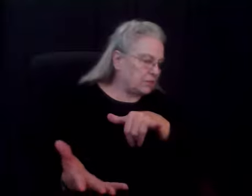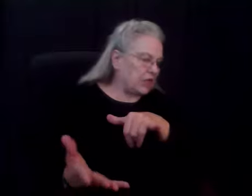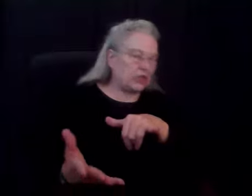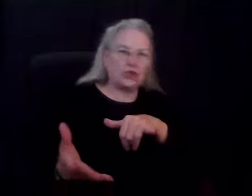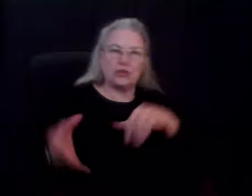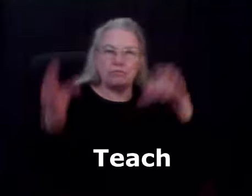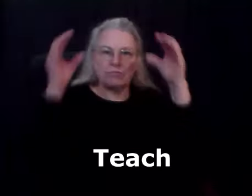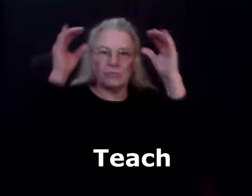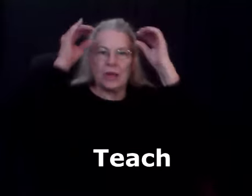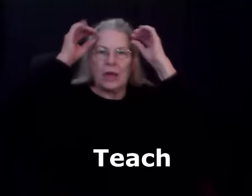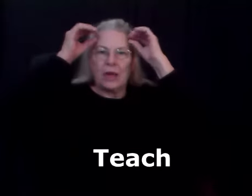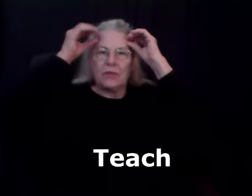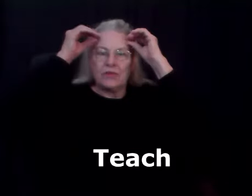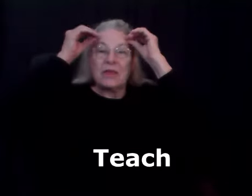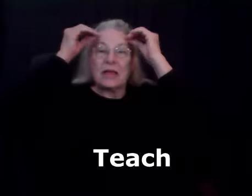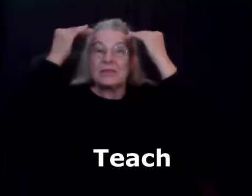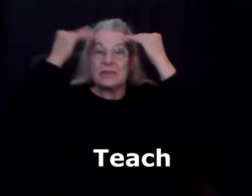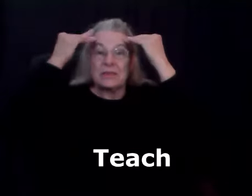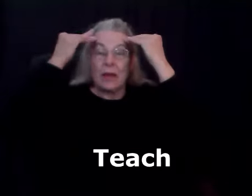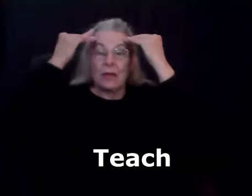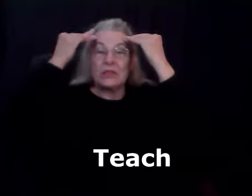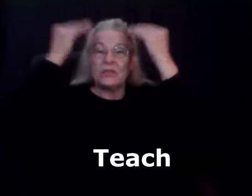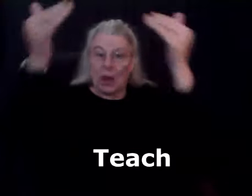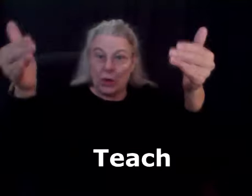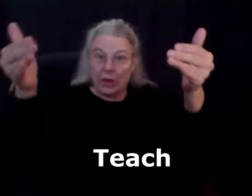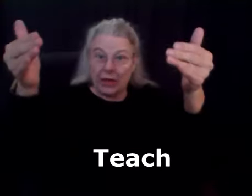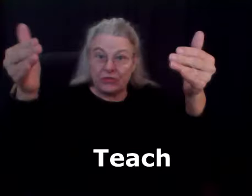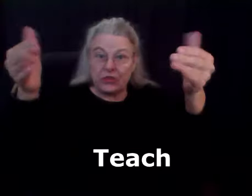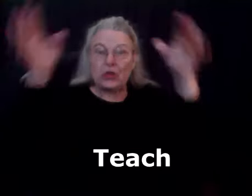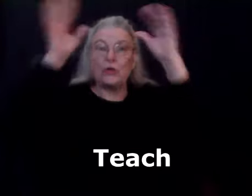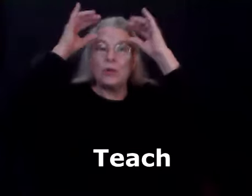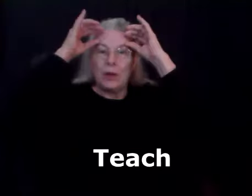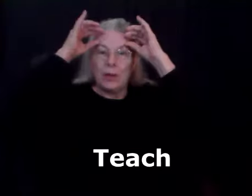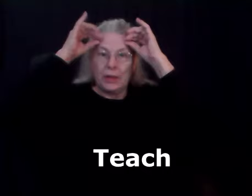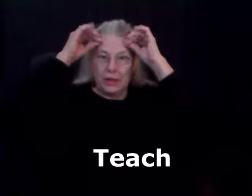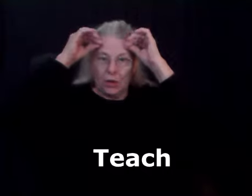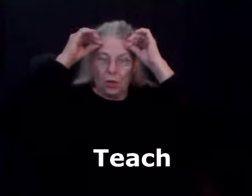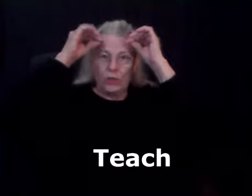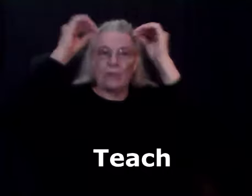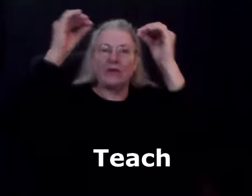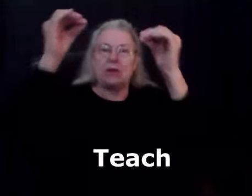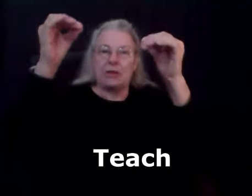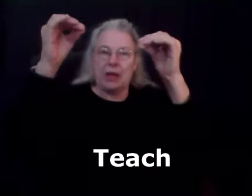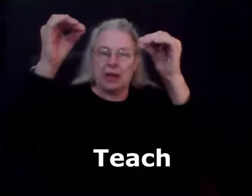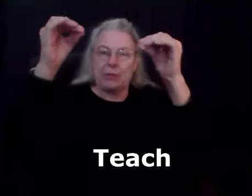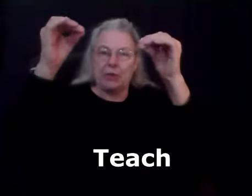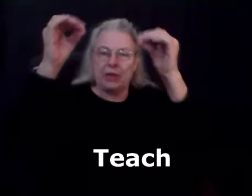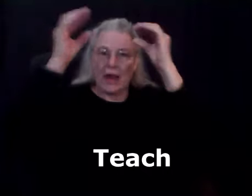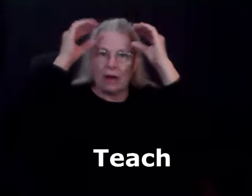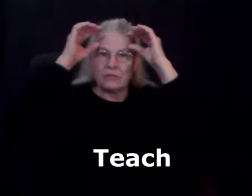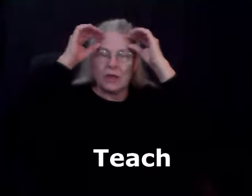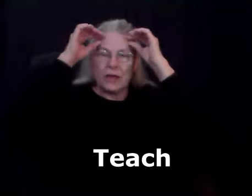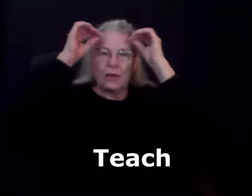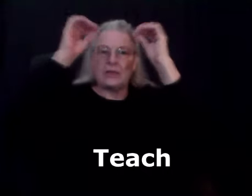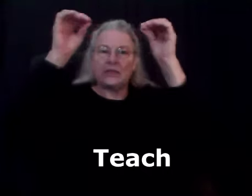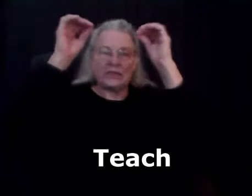Teach. That's knowledge that I want to give to you. Get a hold of it and pull it out.